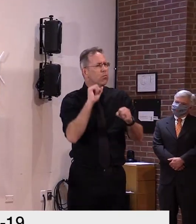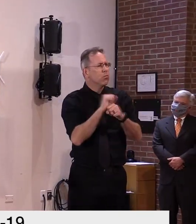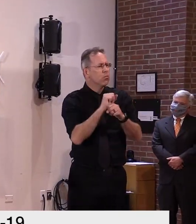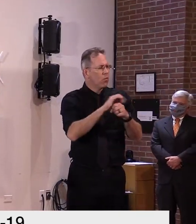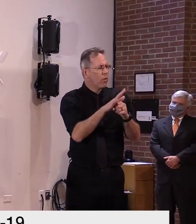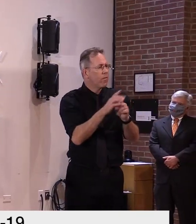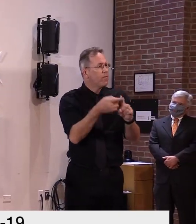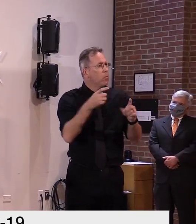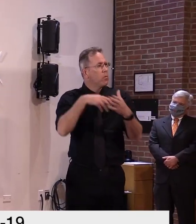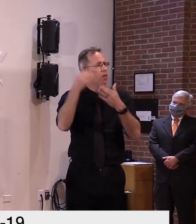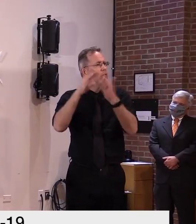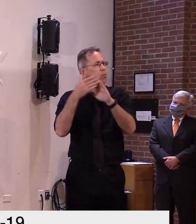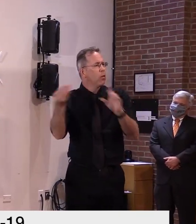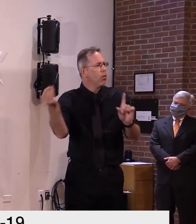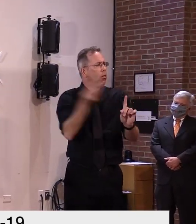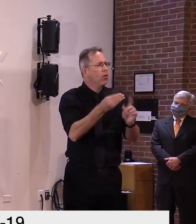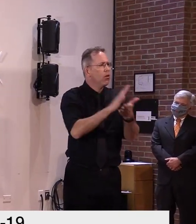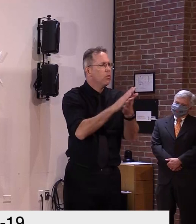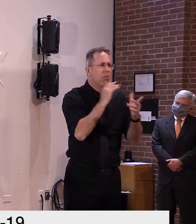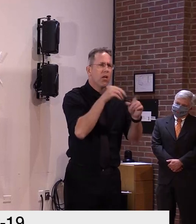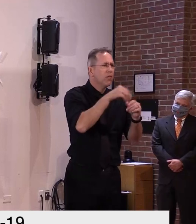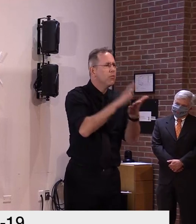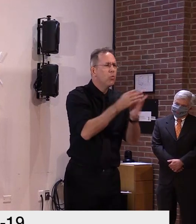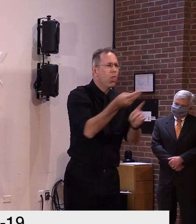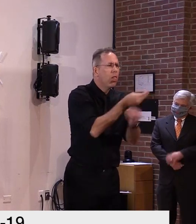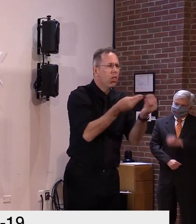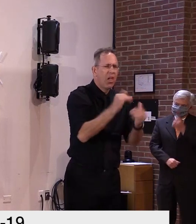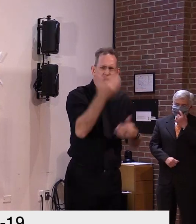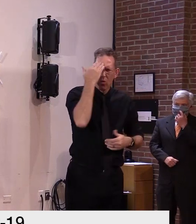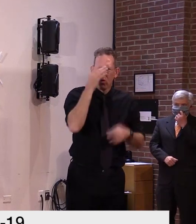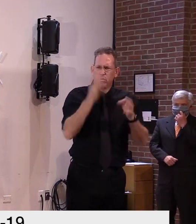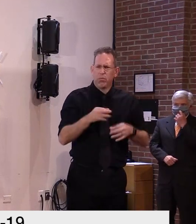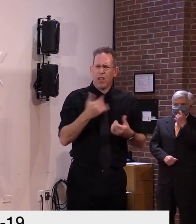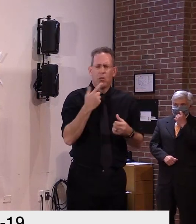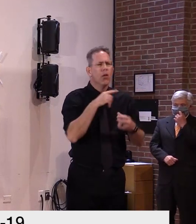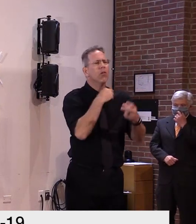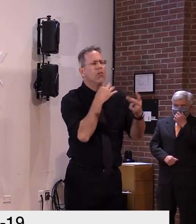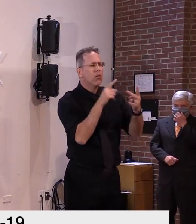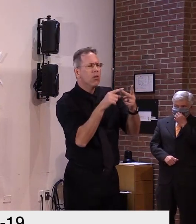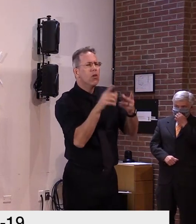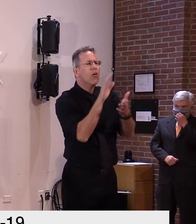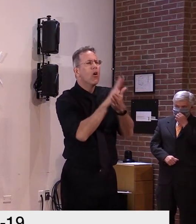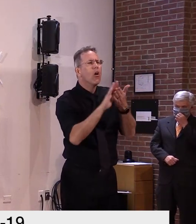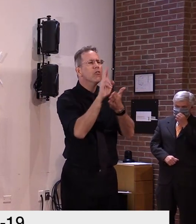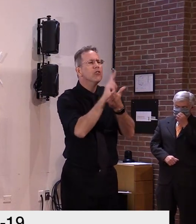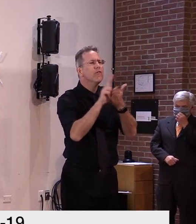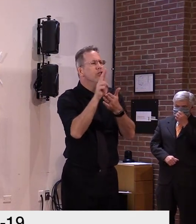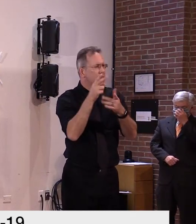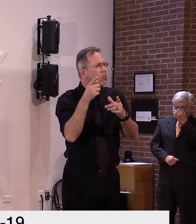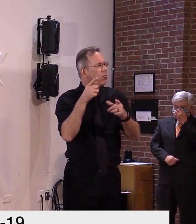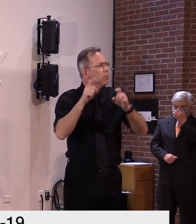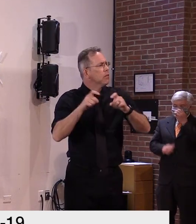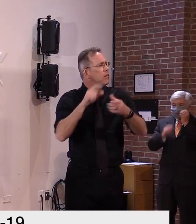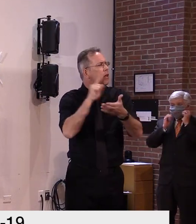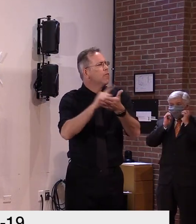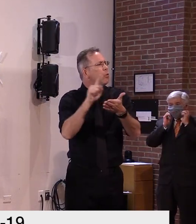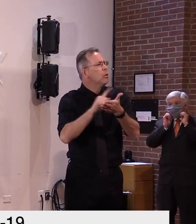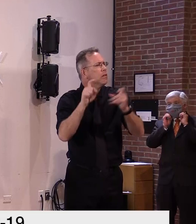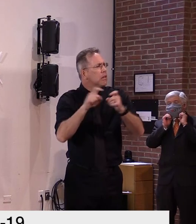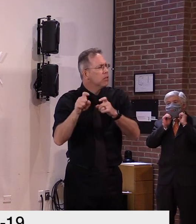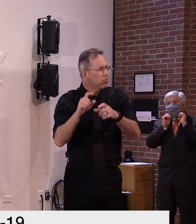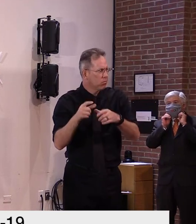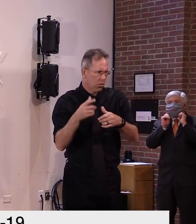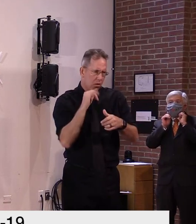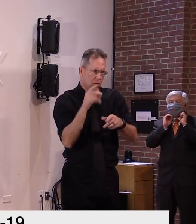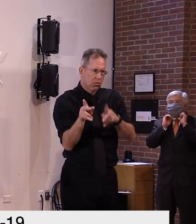Yeah, thanks for those questions. So the way we know is that obviously, when we know of a case,